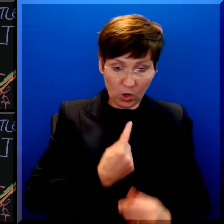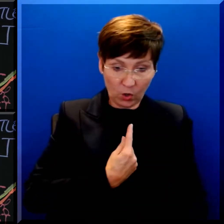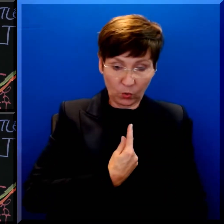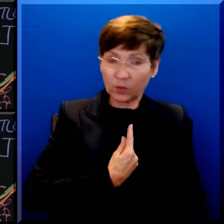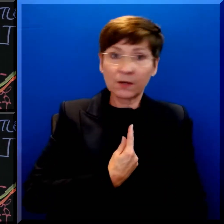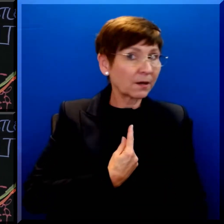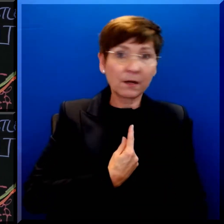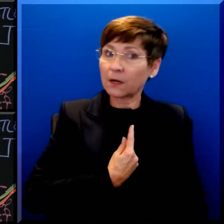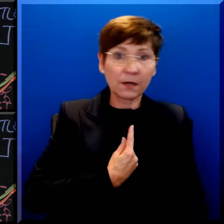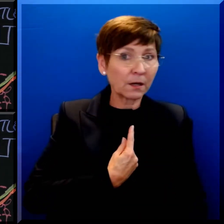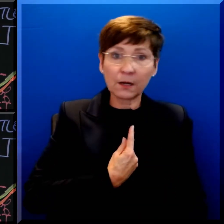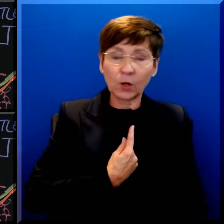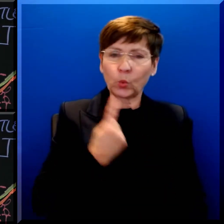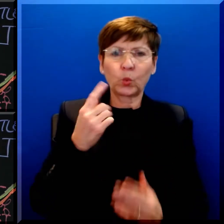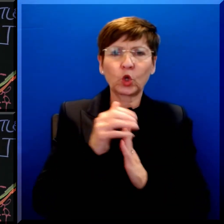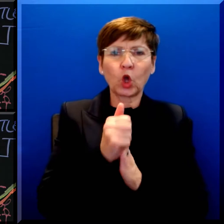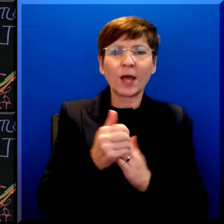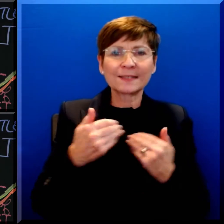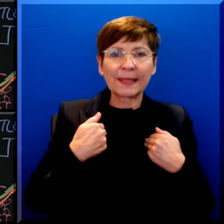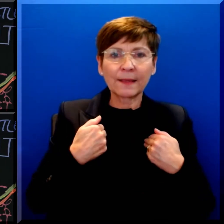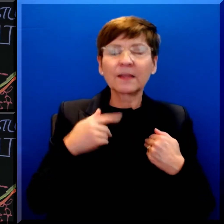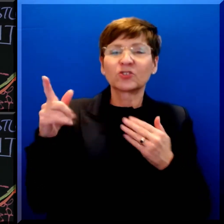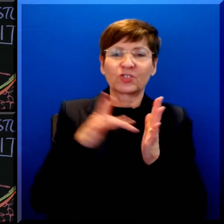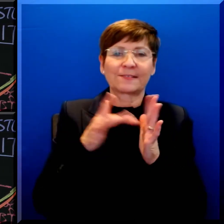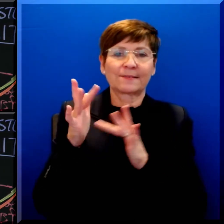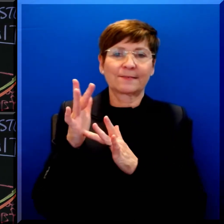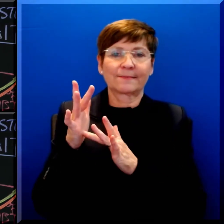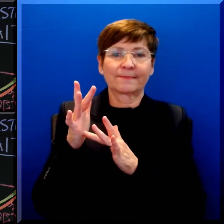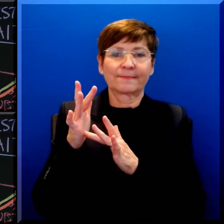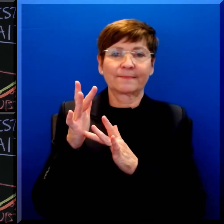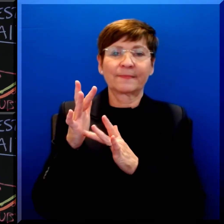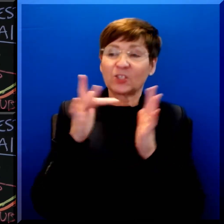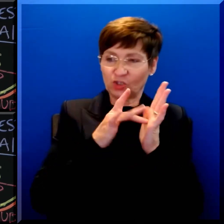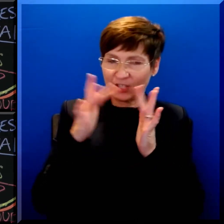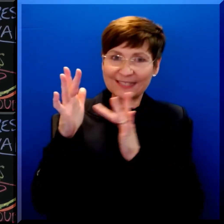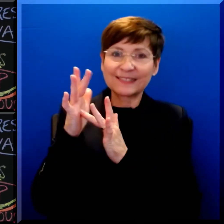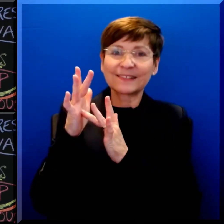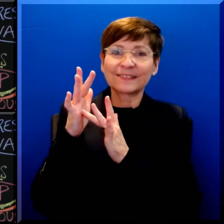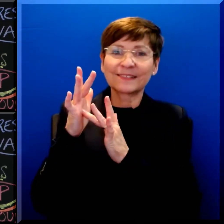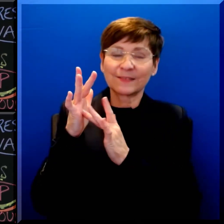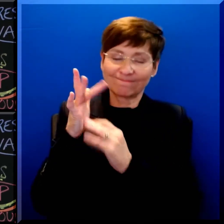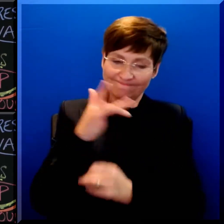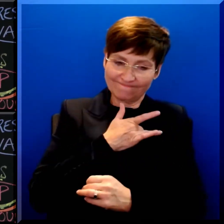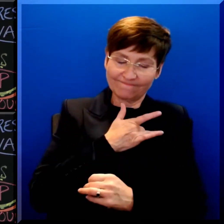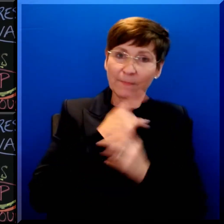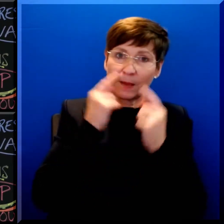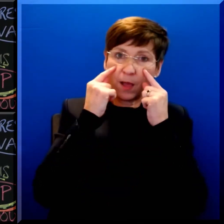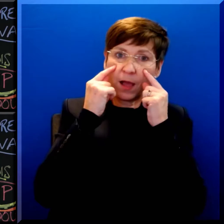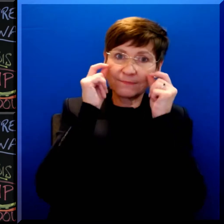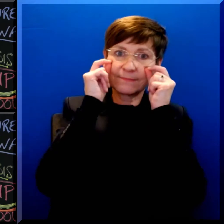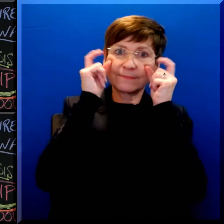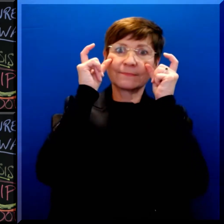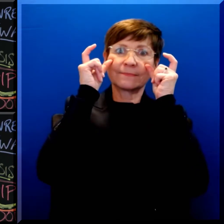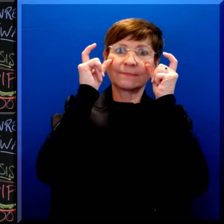guide, and his name is Jesus. See, it's the journey of Jesus that can give you the eyes of faith to see your story in light of